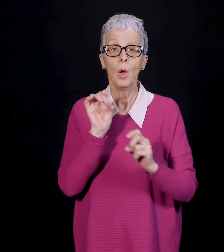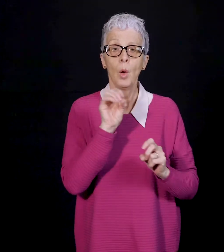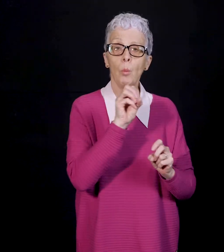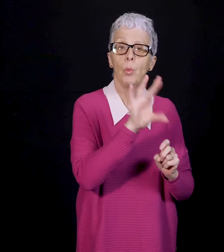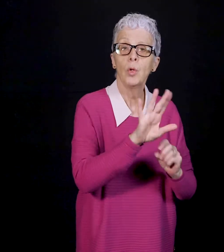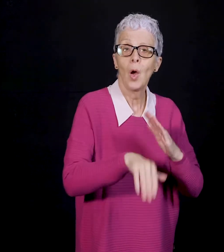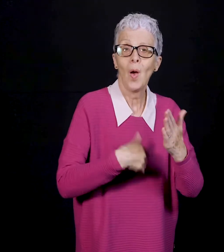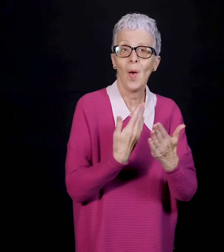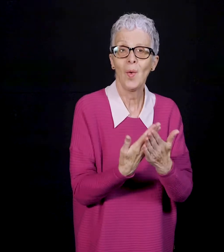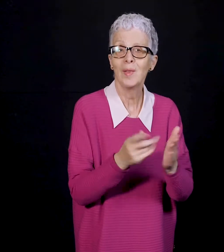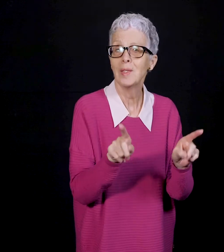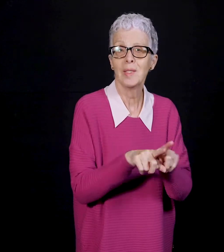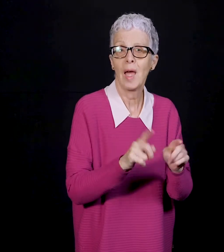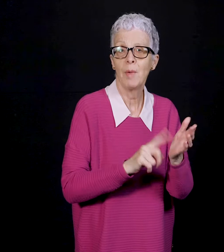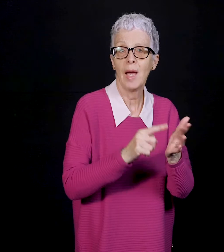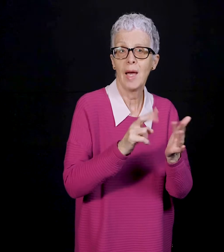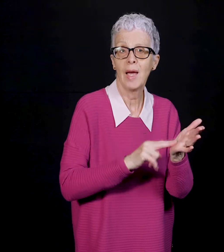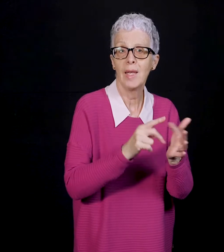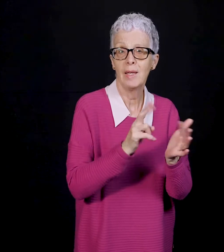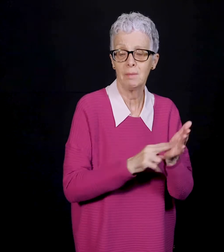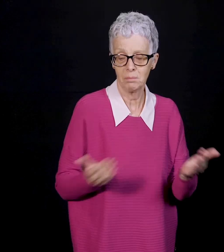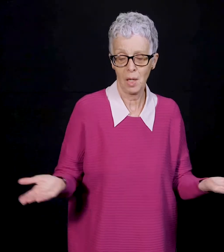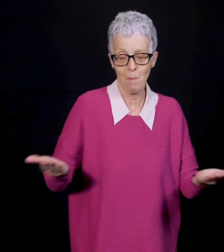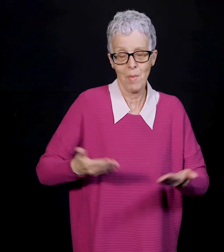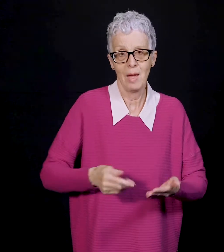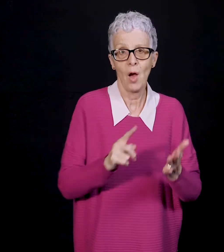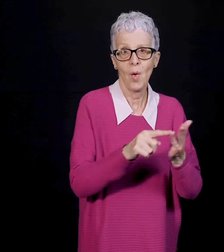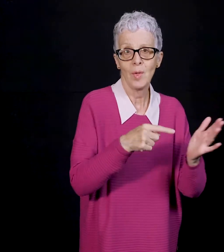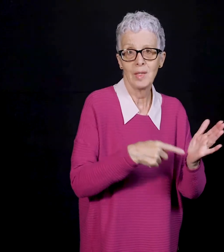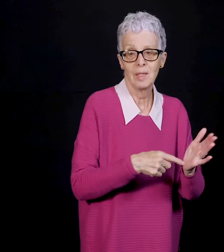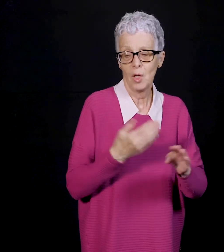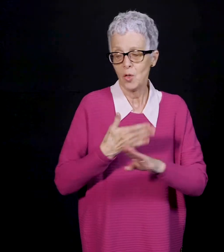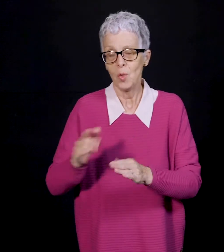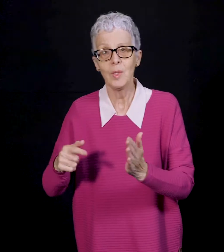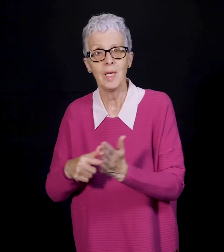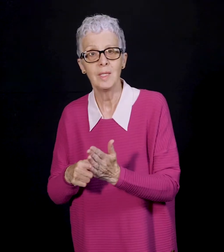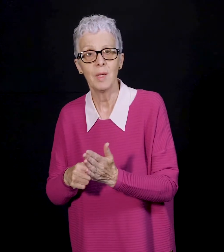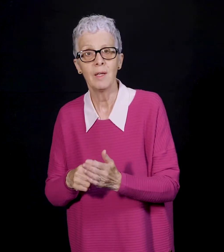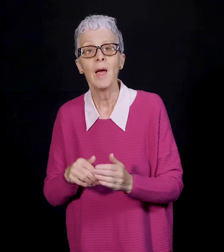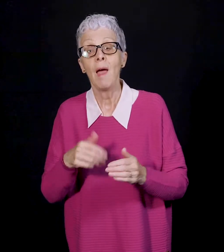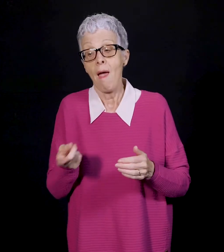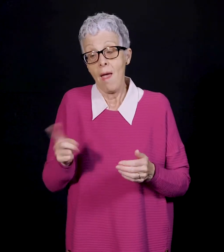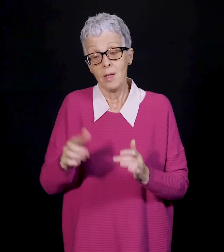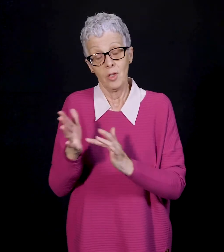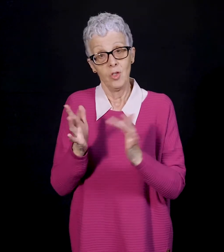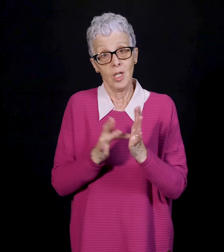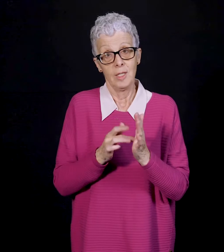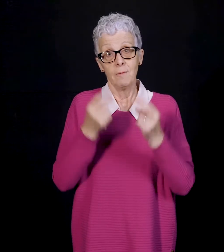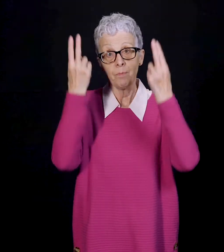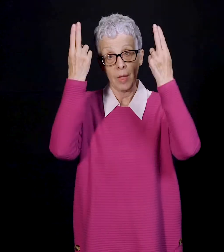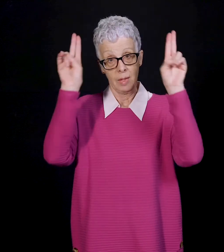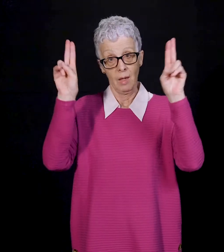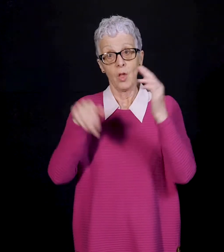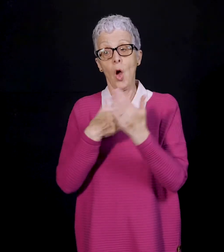garments effectively by becoming obedient to death, and even death on a cross. You know, our great high